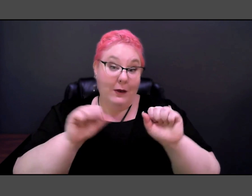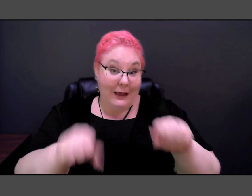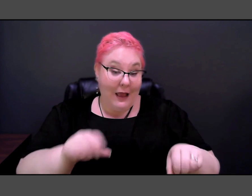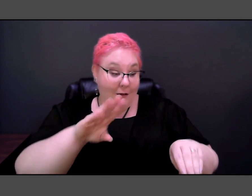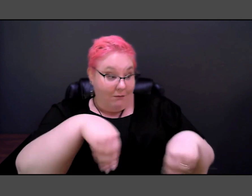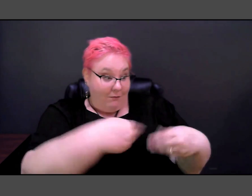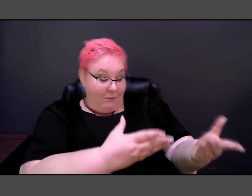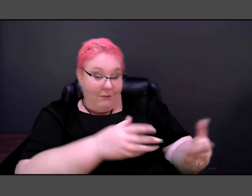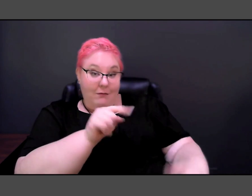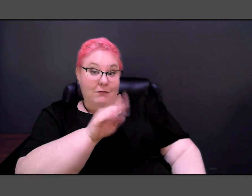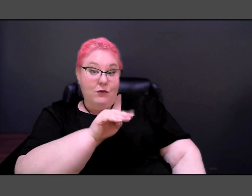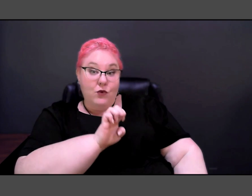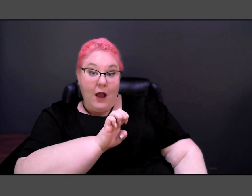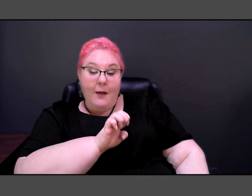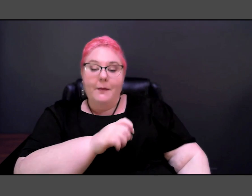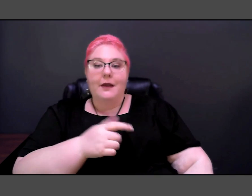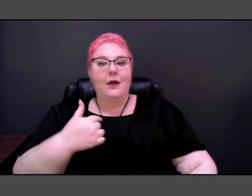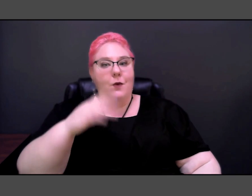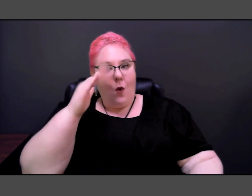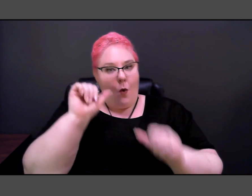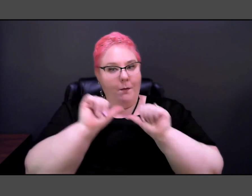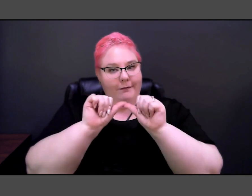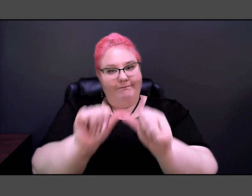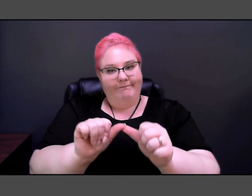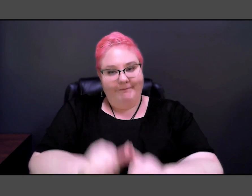can continue it.